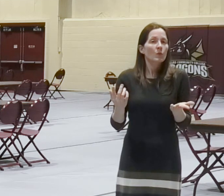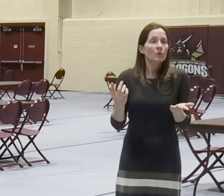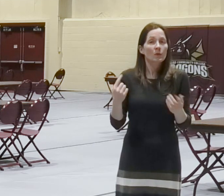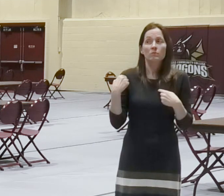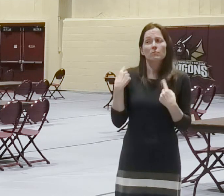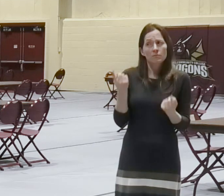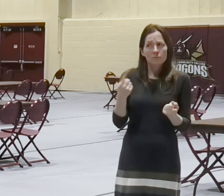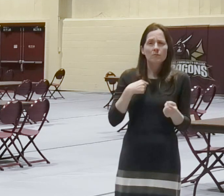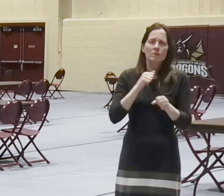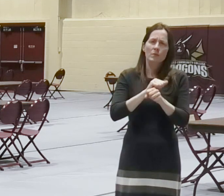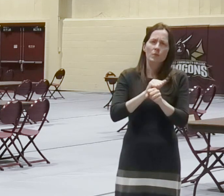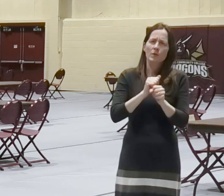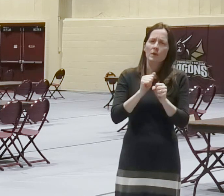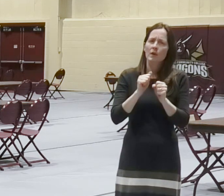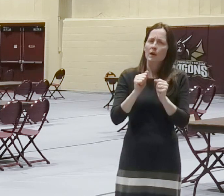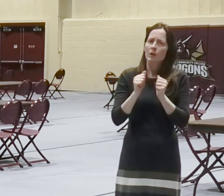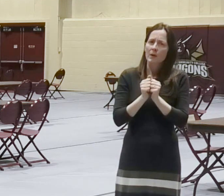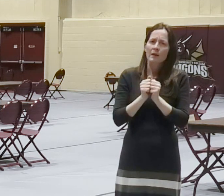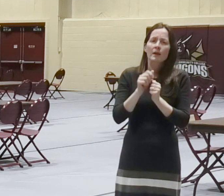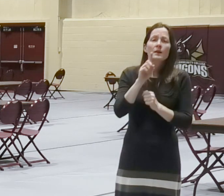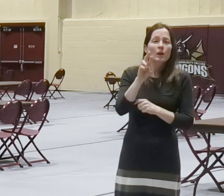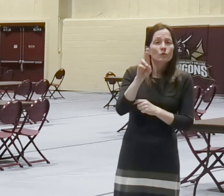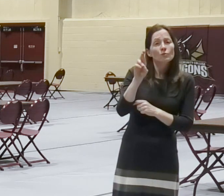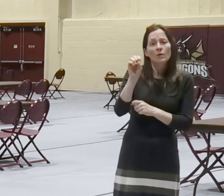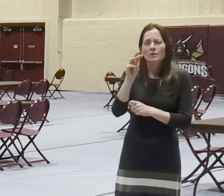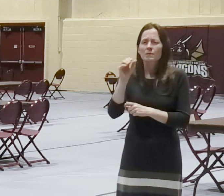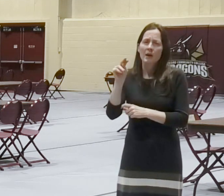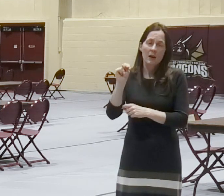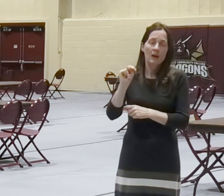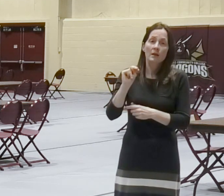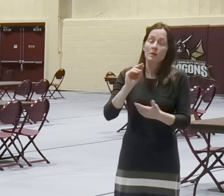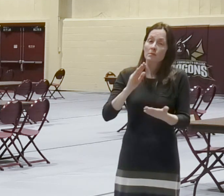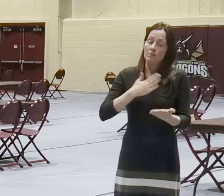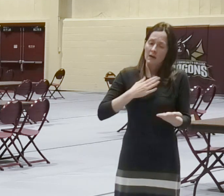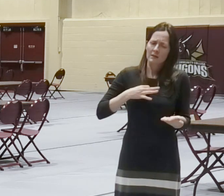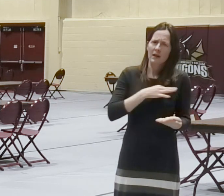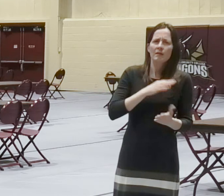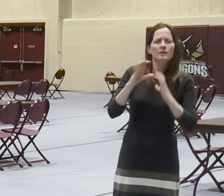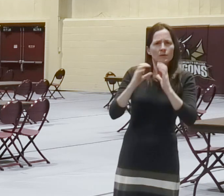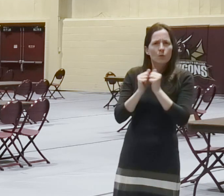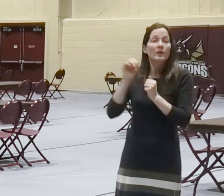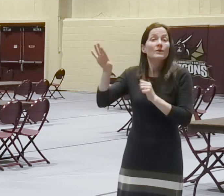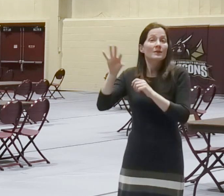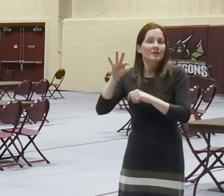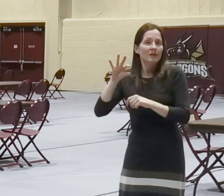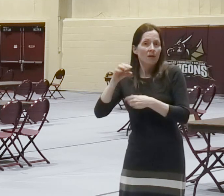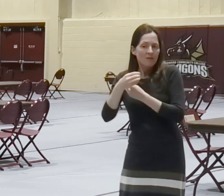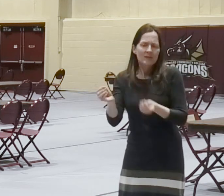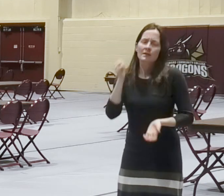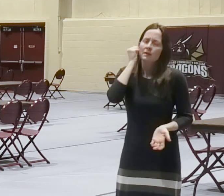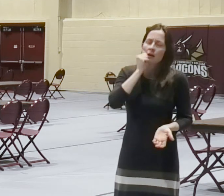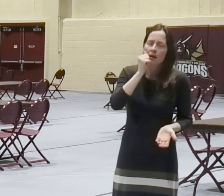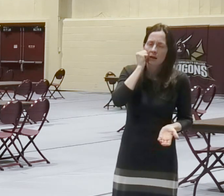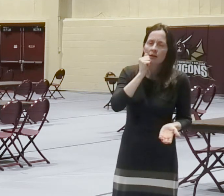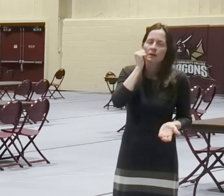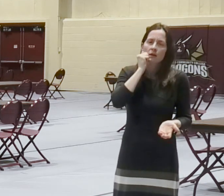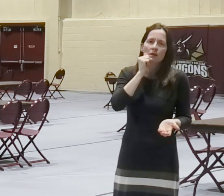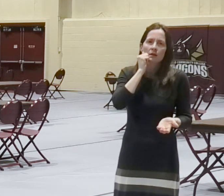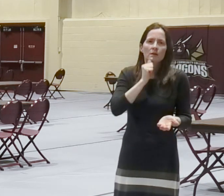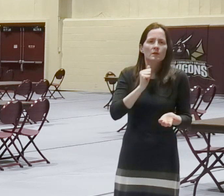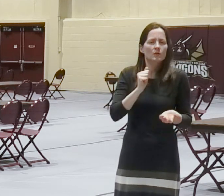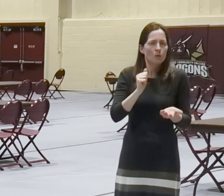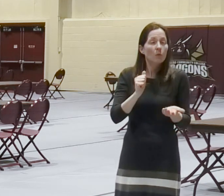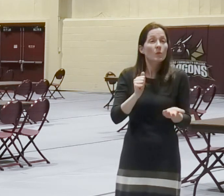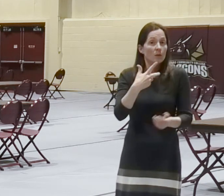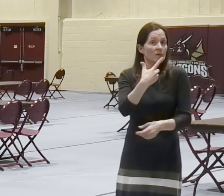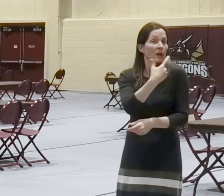been communicating daily. The planning of the vaccine distribution in Howard County Public School System staff continues to be a coordinated effort